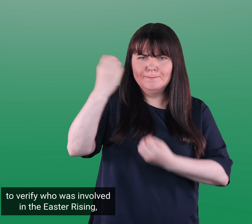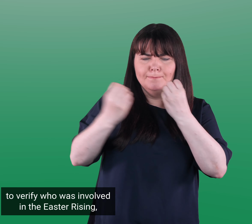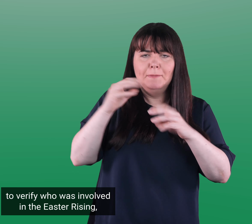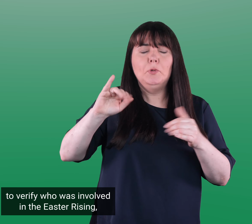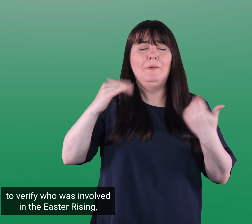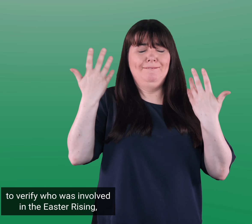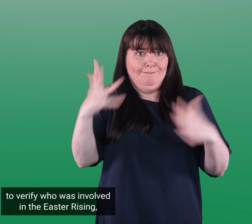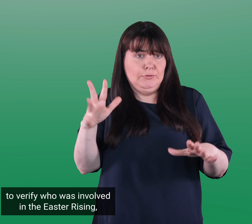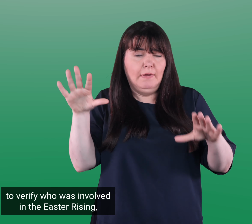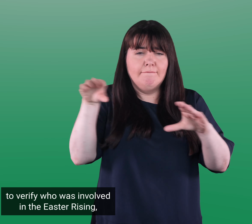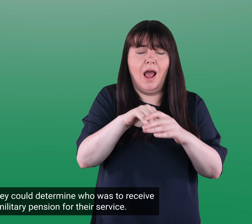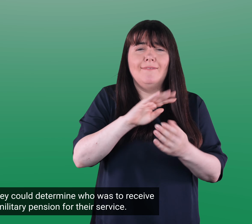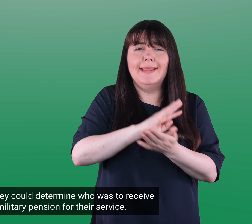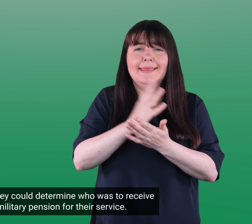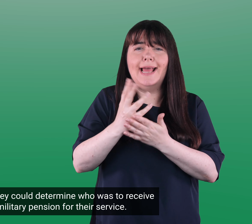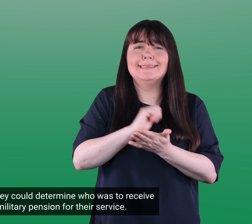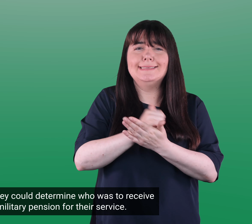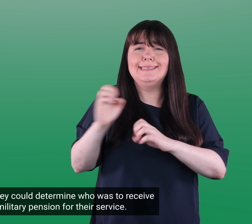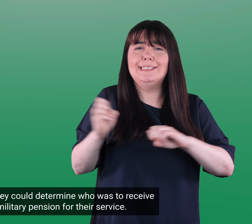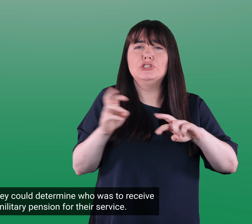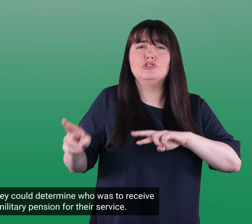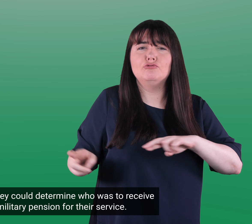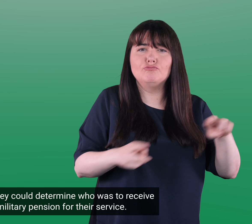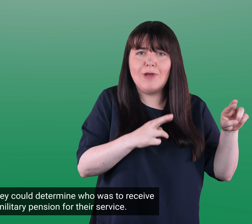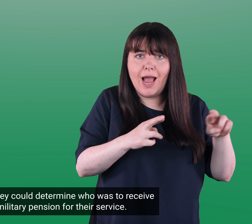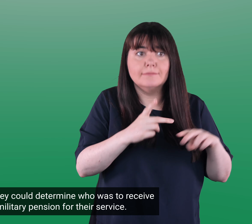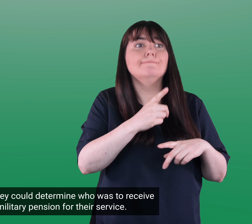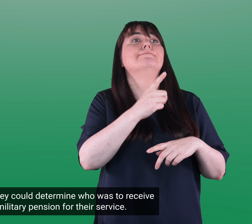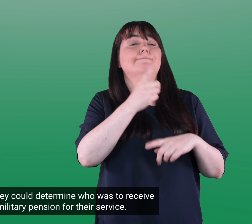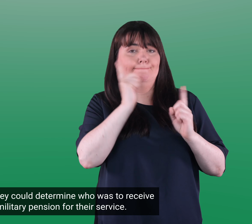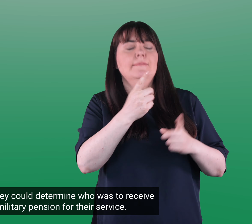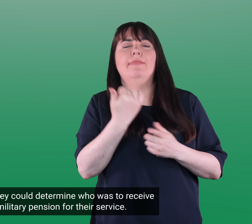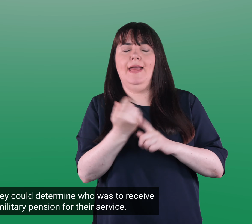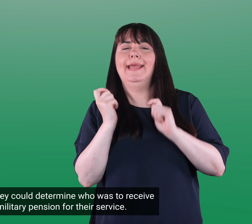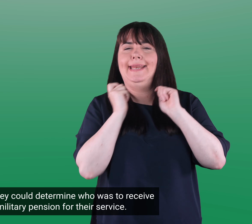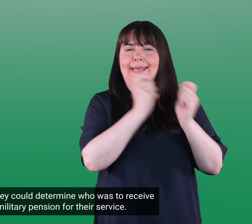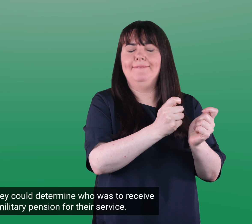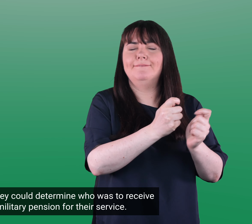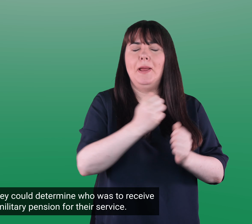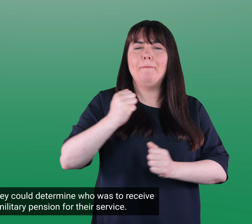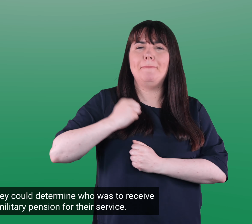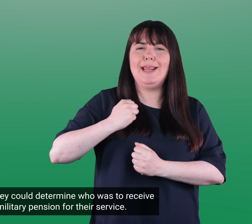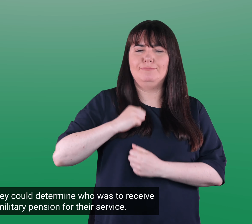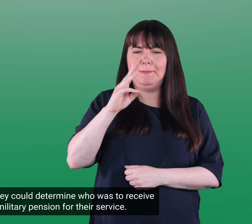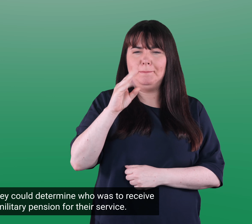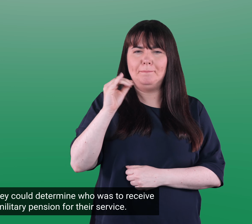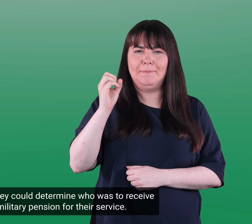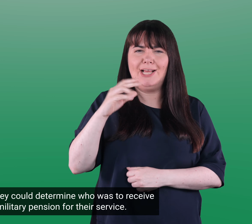the Easter Rising, so that they could determine who was to receive a military pension for their